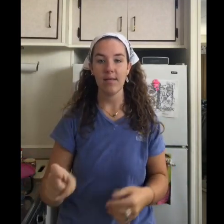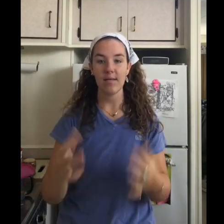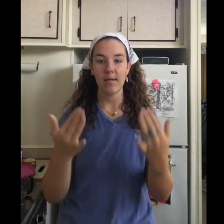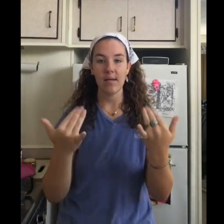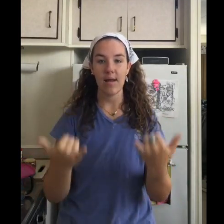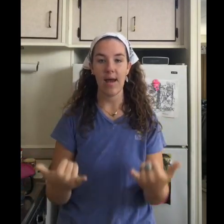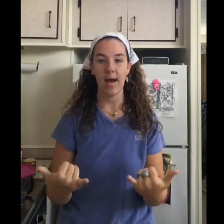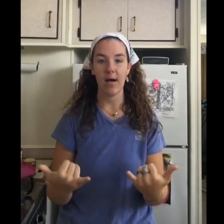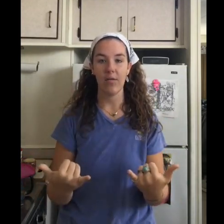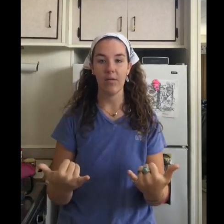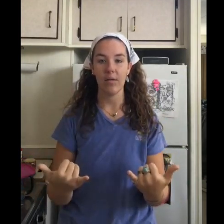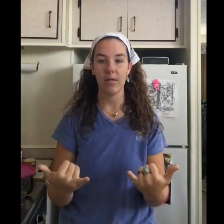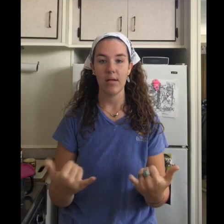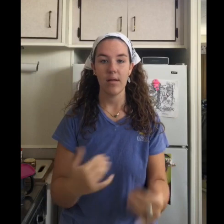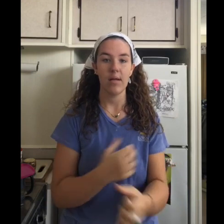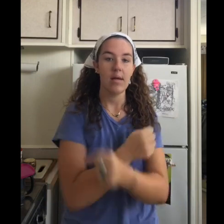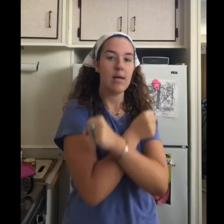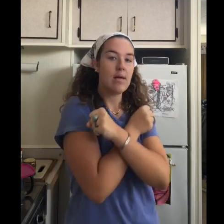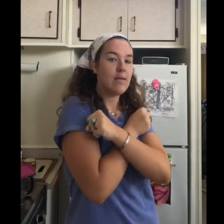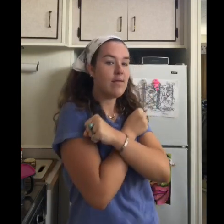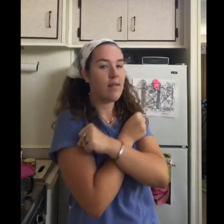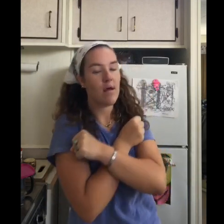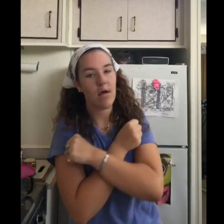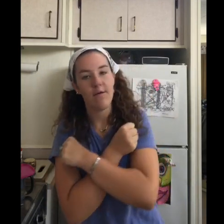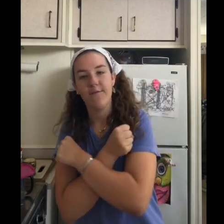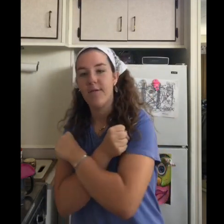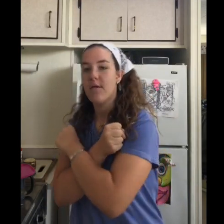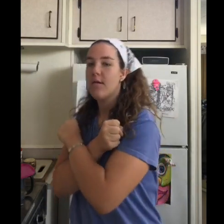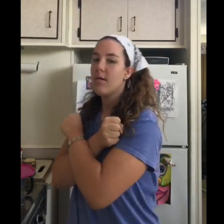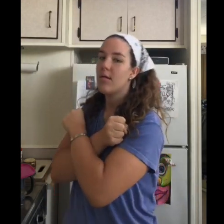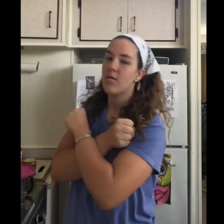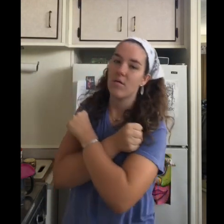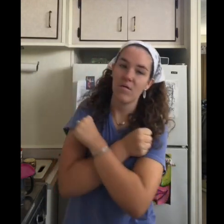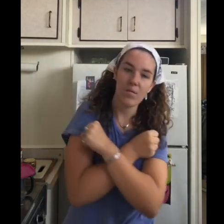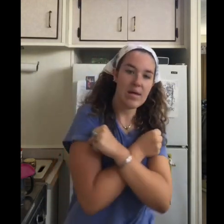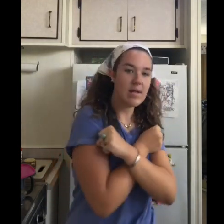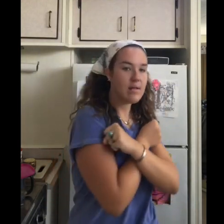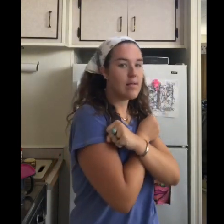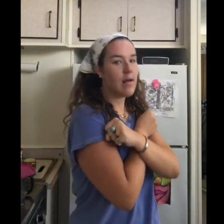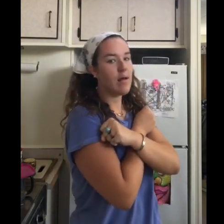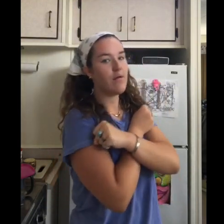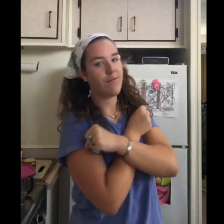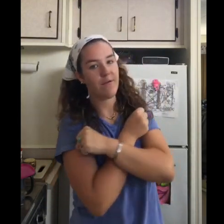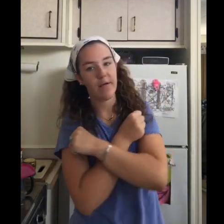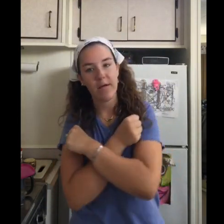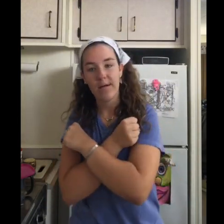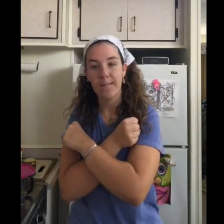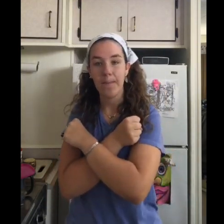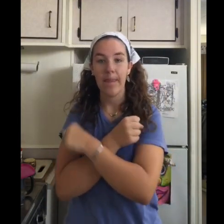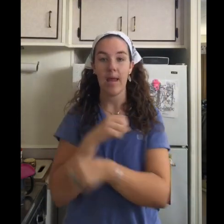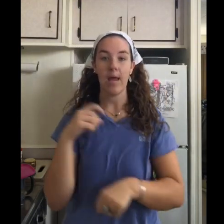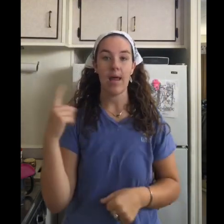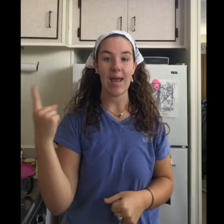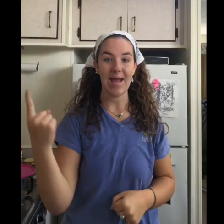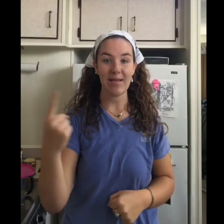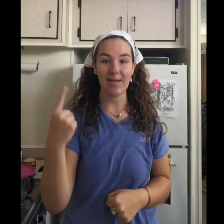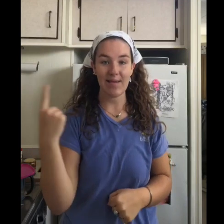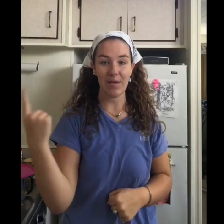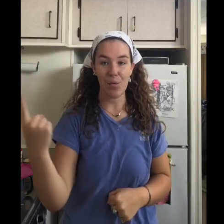needs now is love, sweet love. It's the